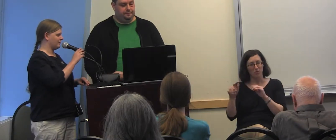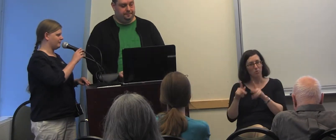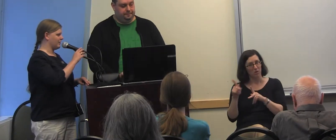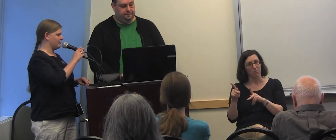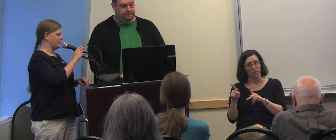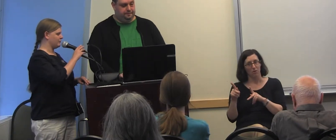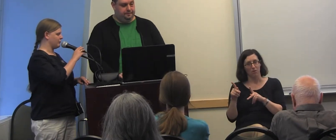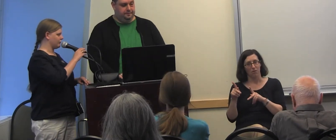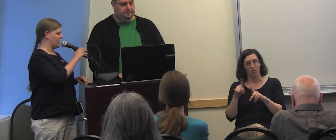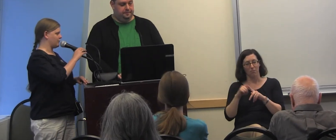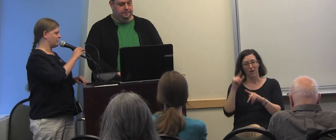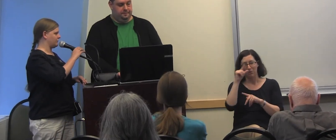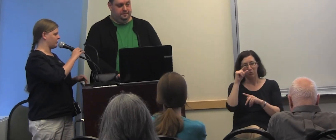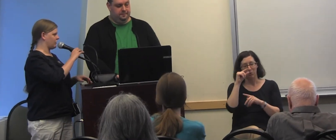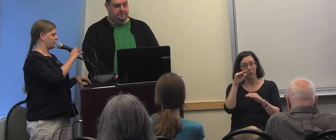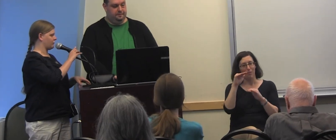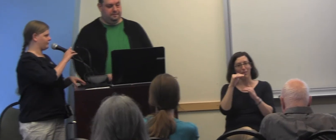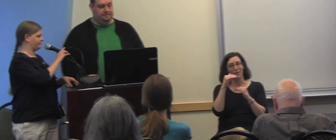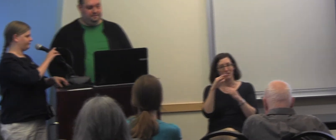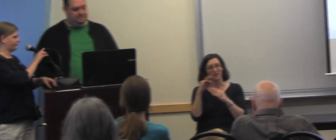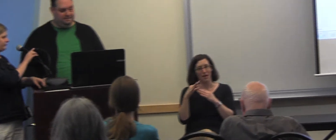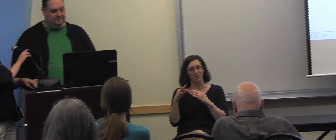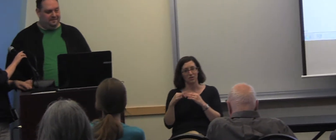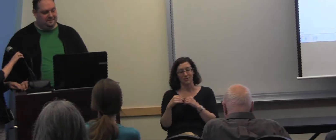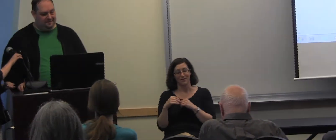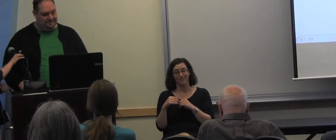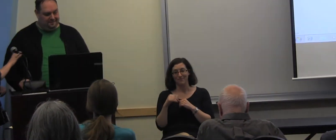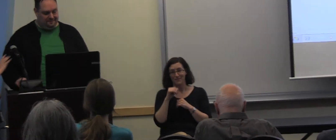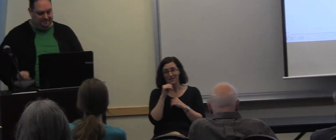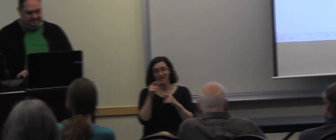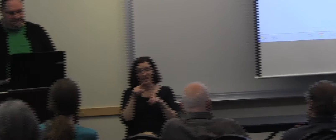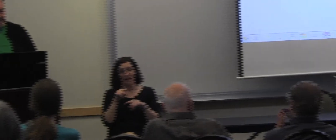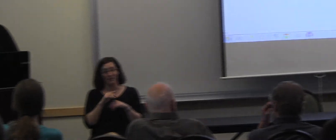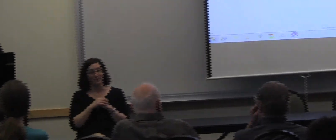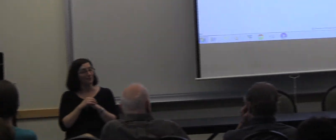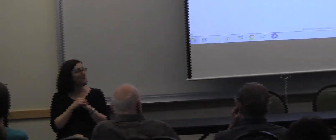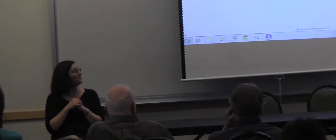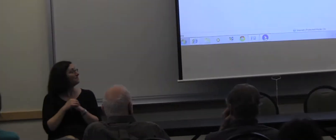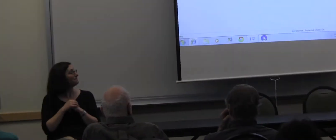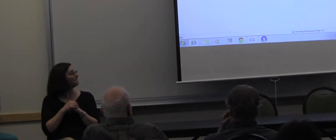how that fails to happen in this case.